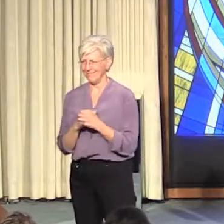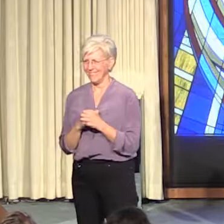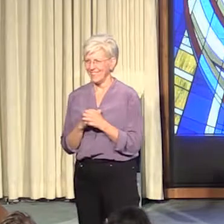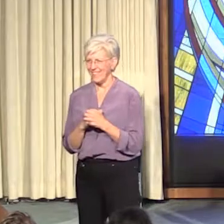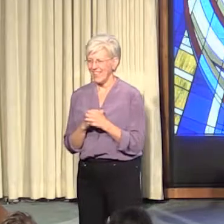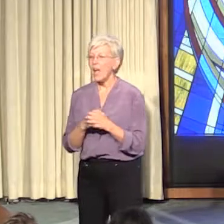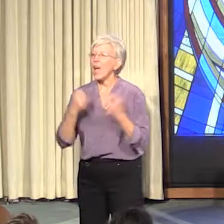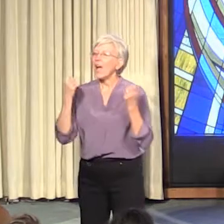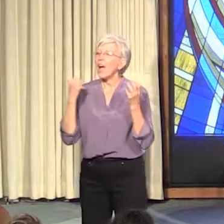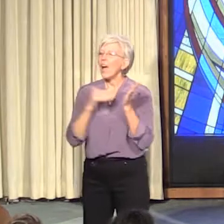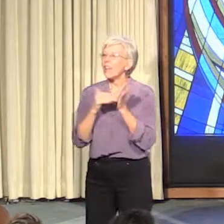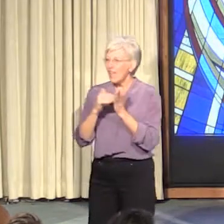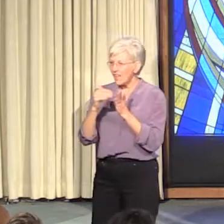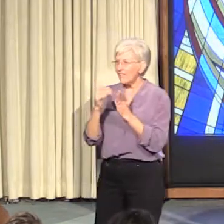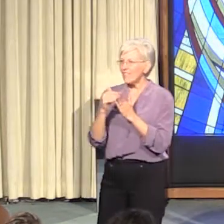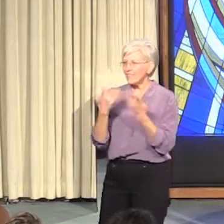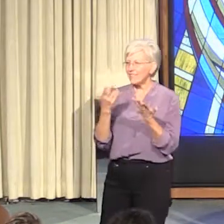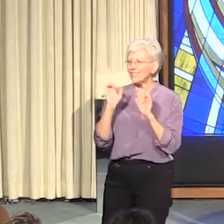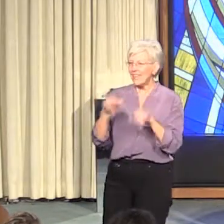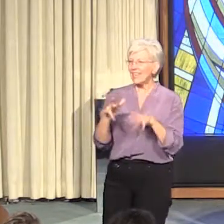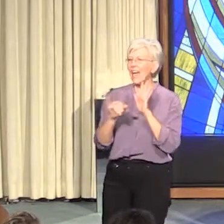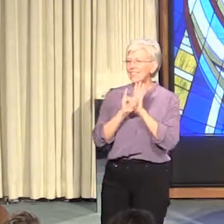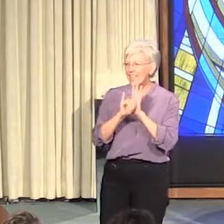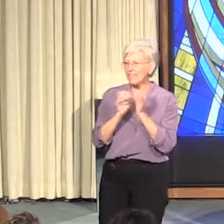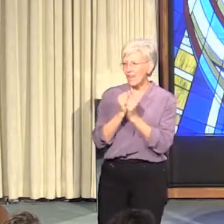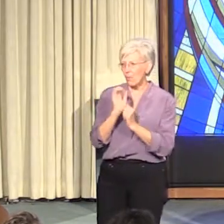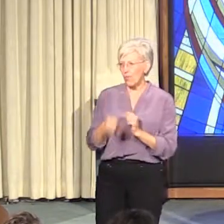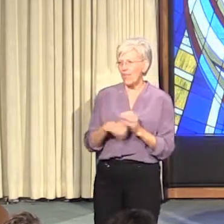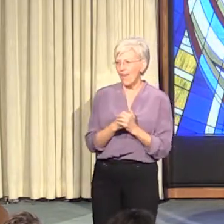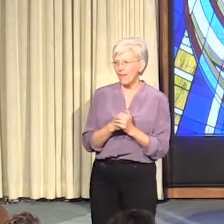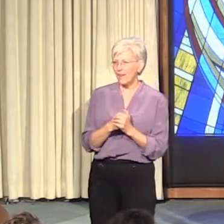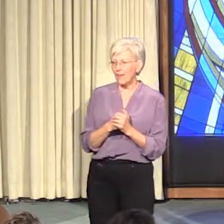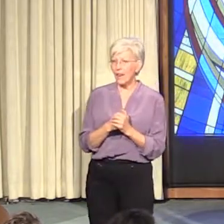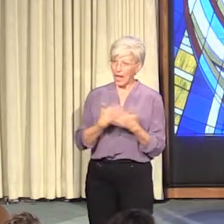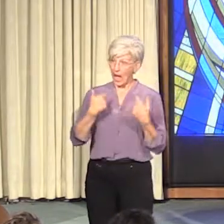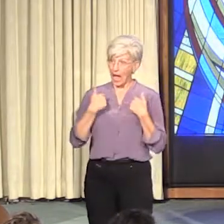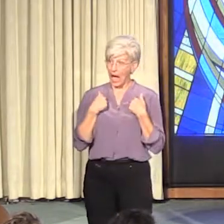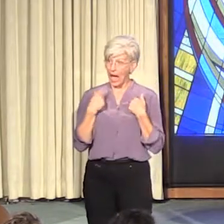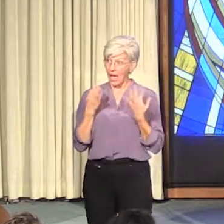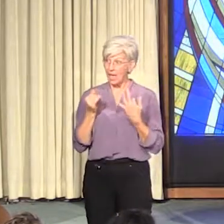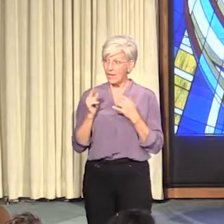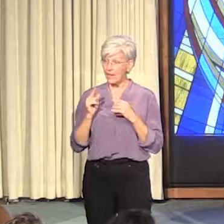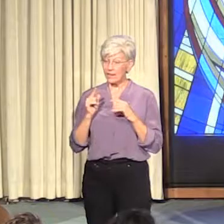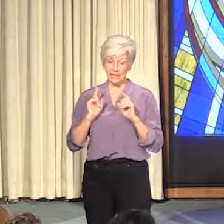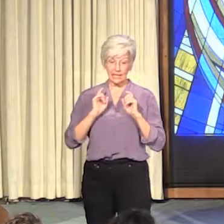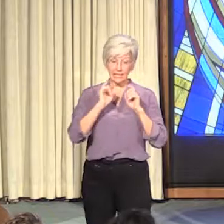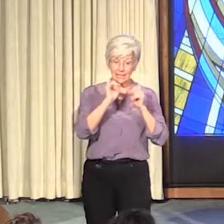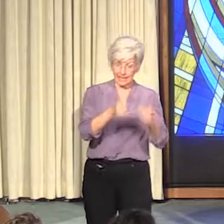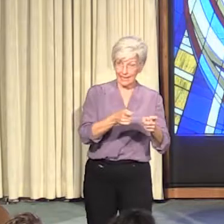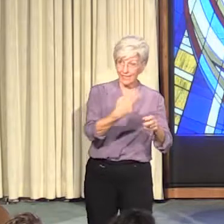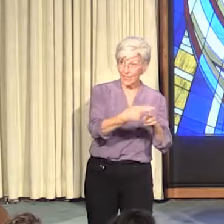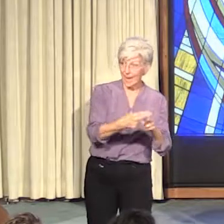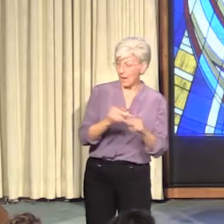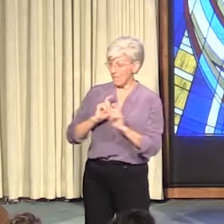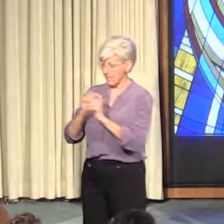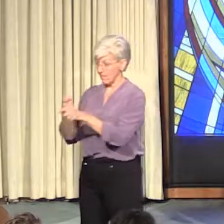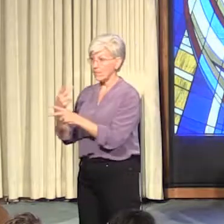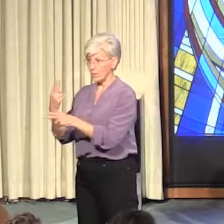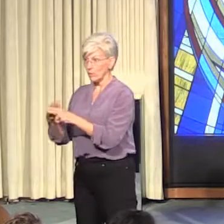A lot of us can identify with that. And, you know, I could give a name to both of those sub-personalities. They're Mom,